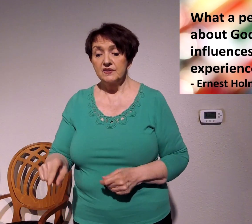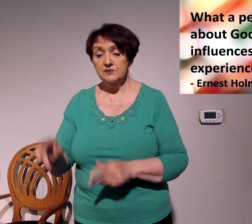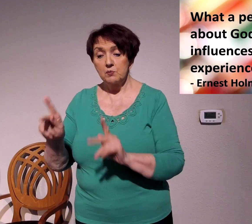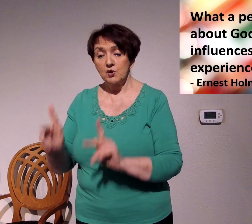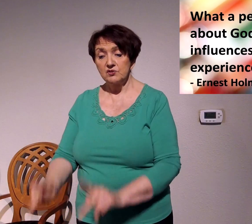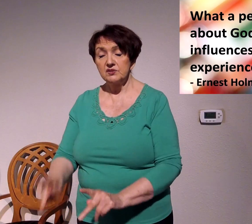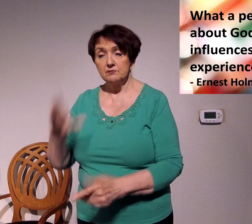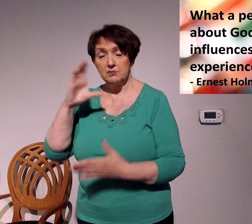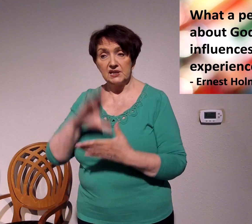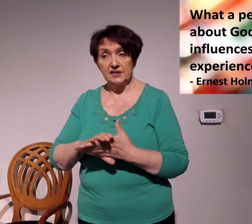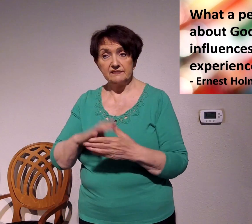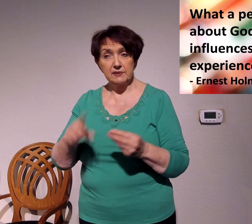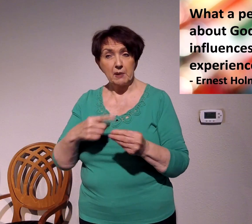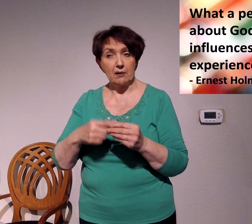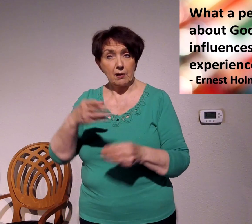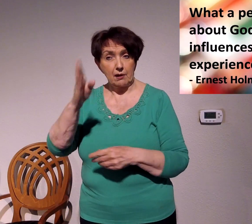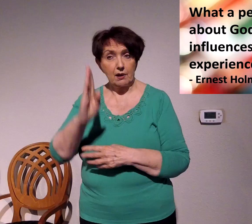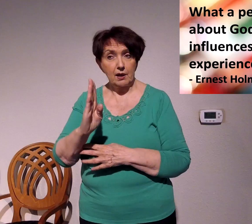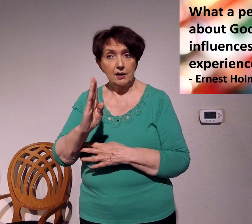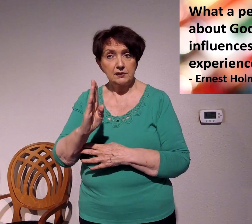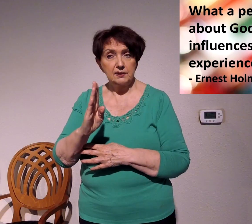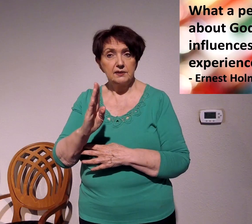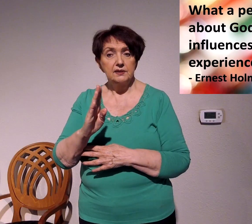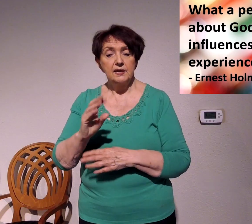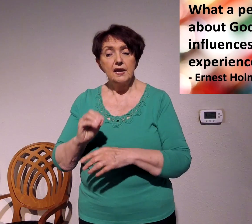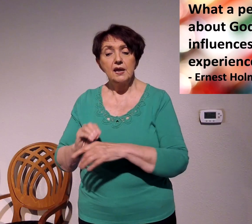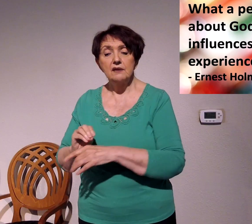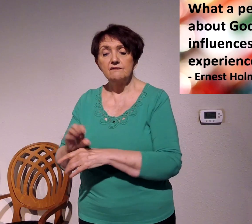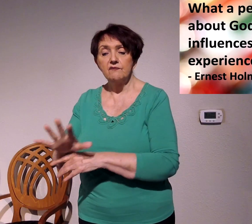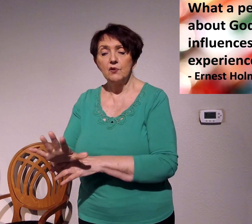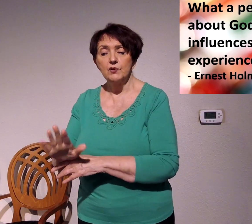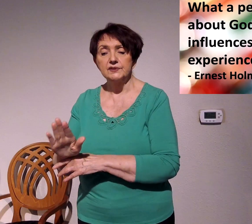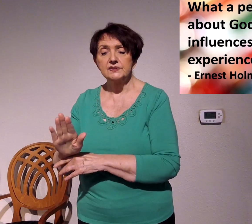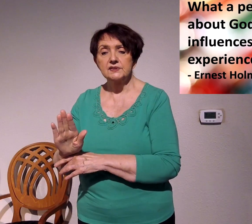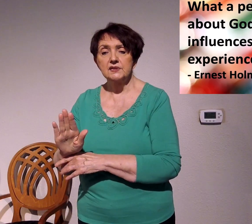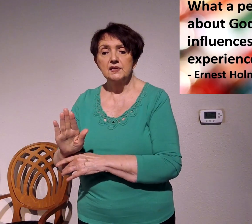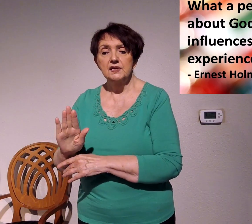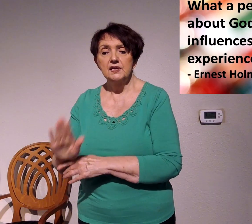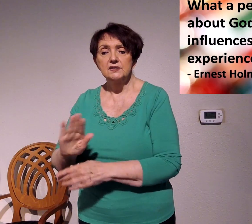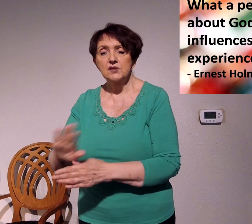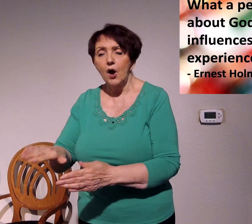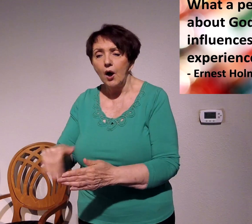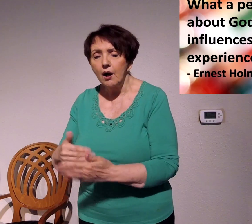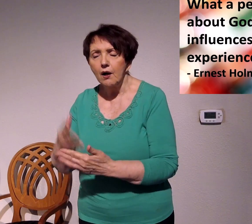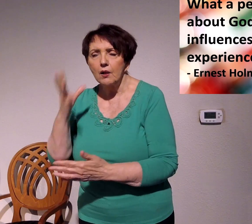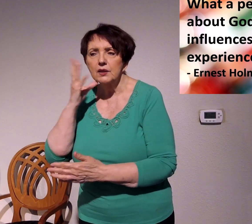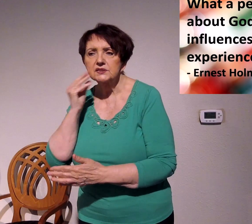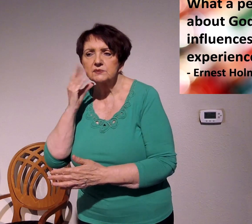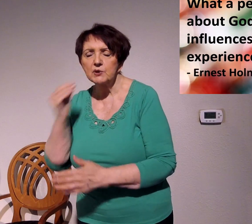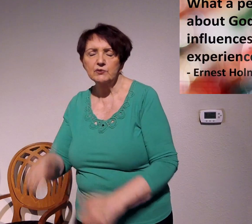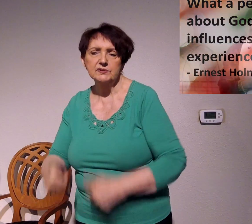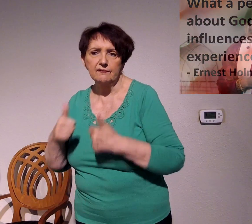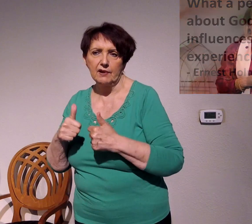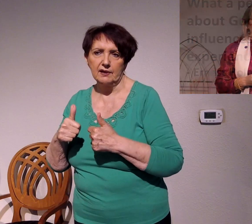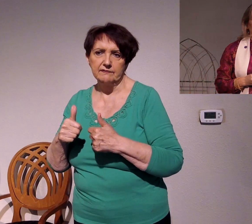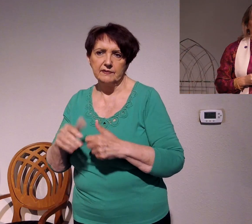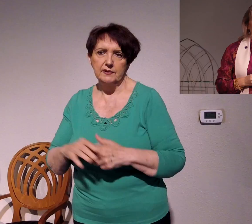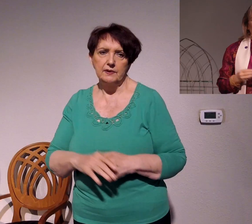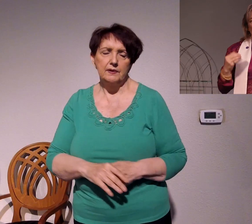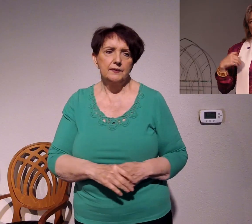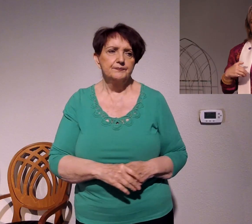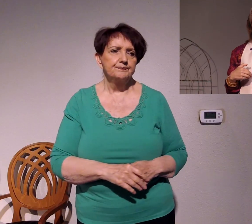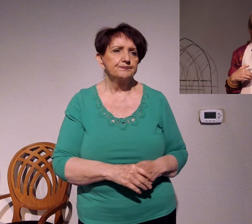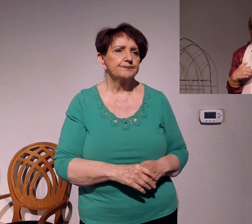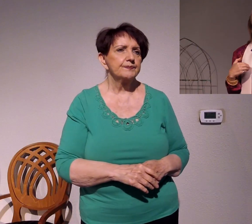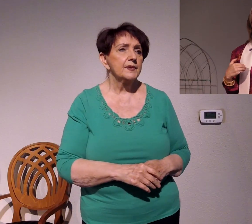about God inevitably influences his or her entire experience in life.